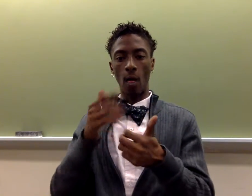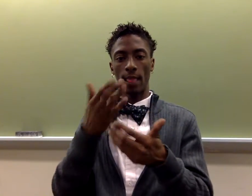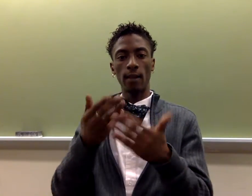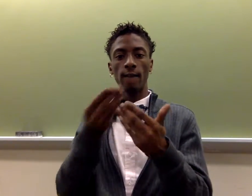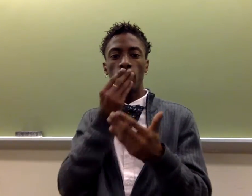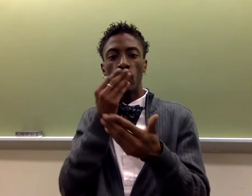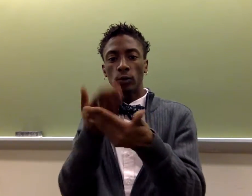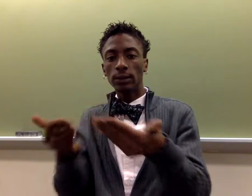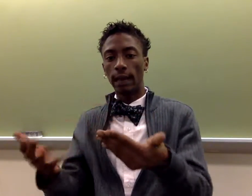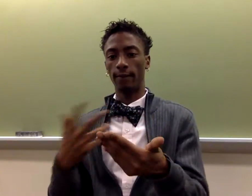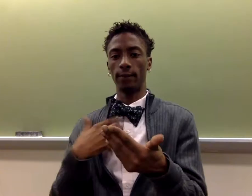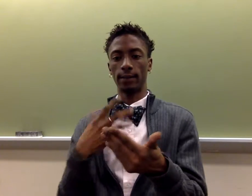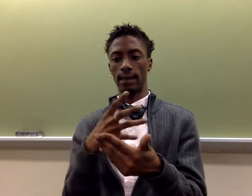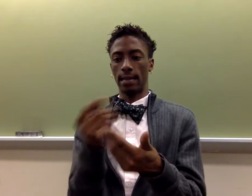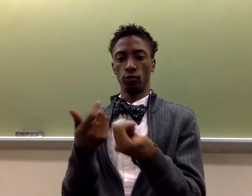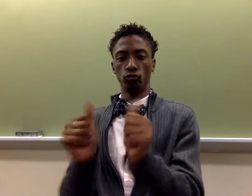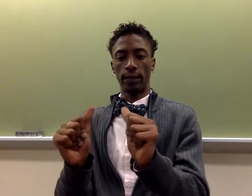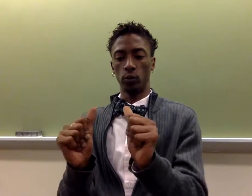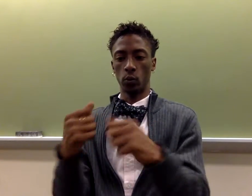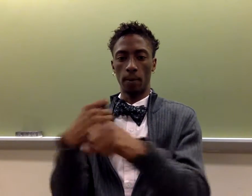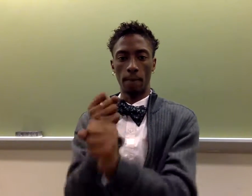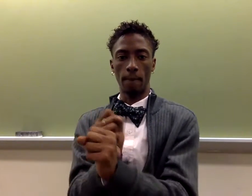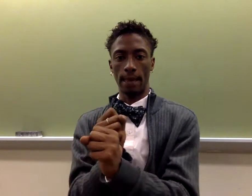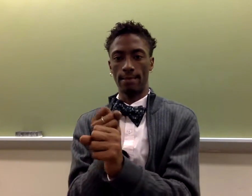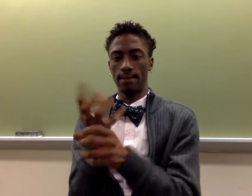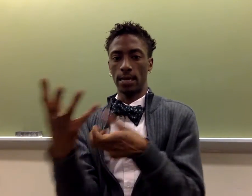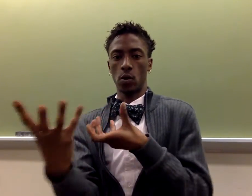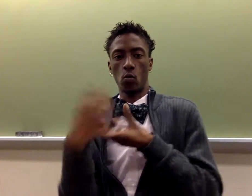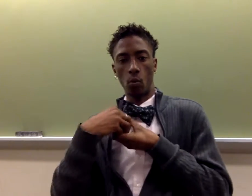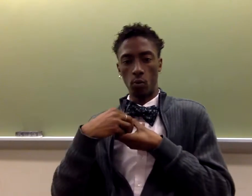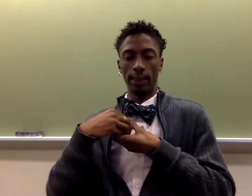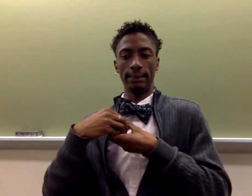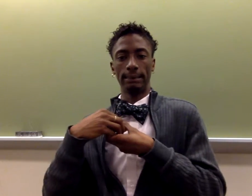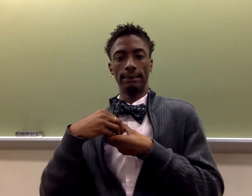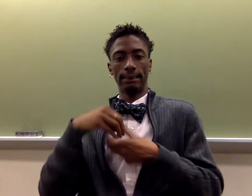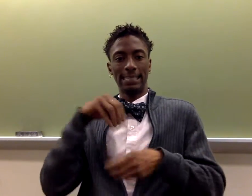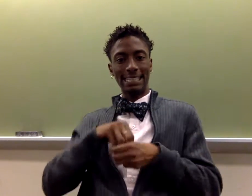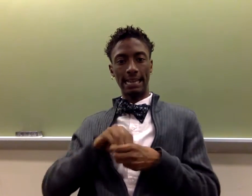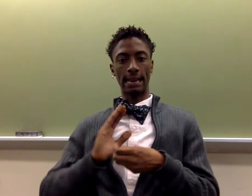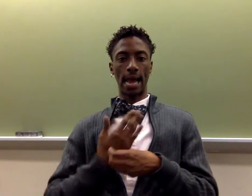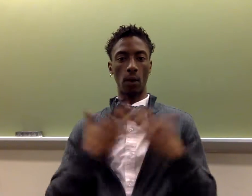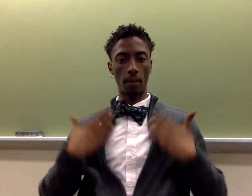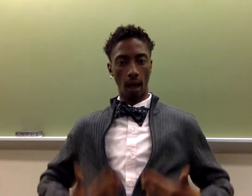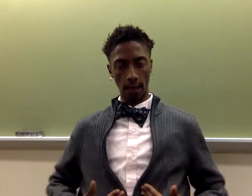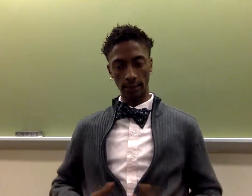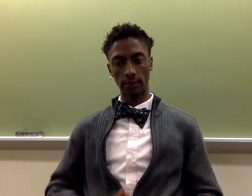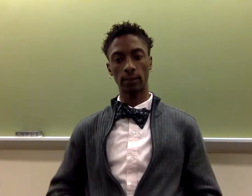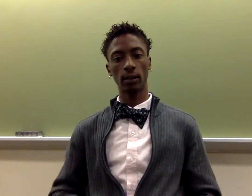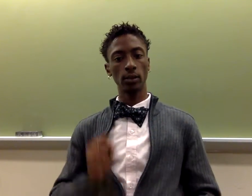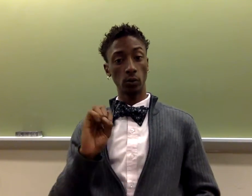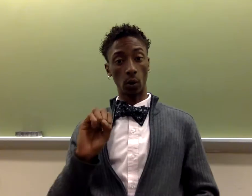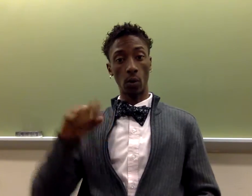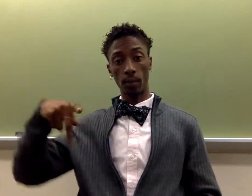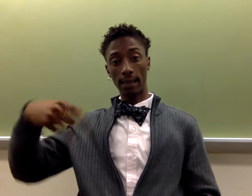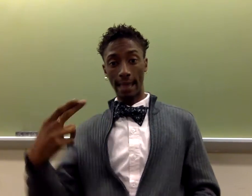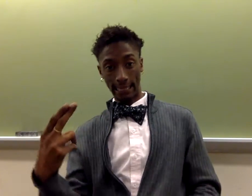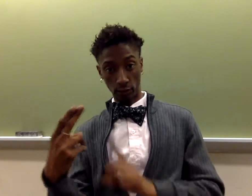try to make them incorporate them into our bodies. So pH ideally should